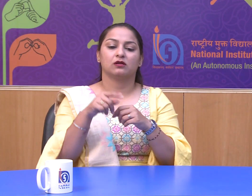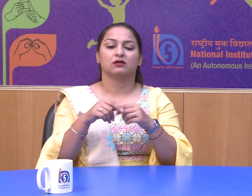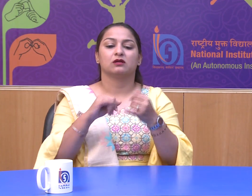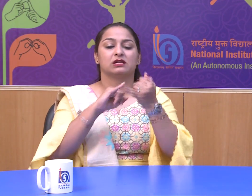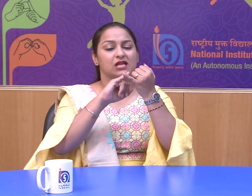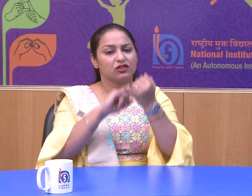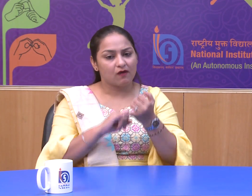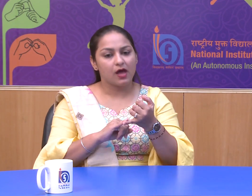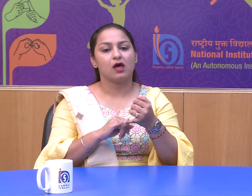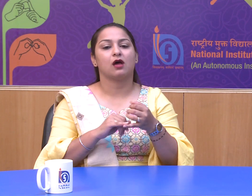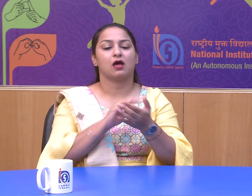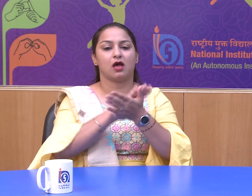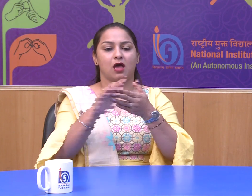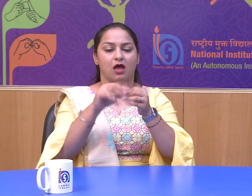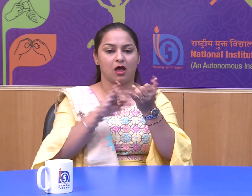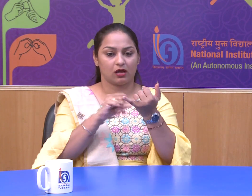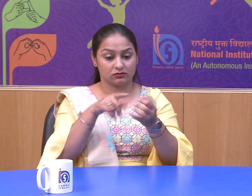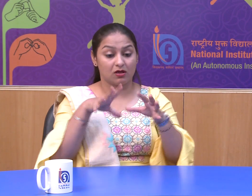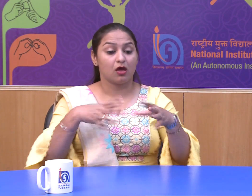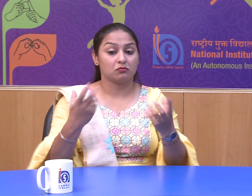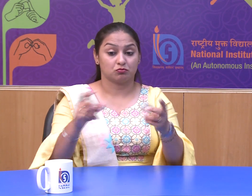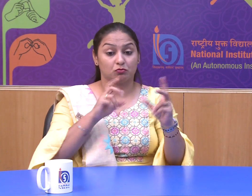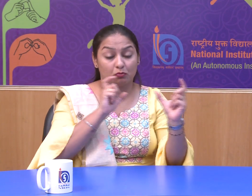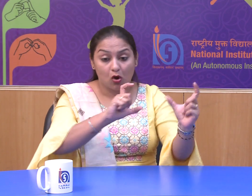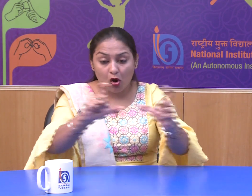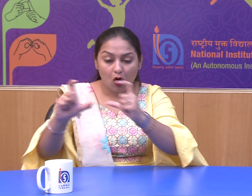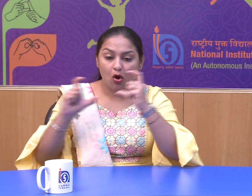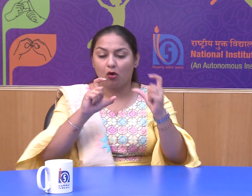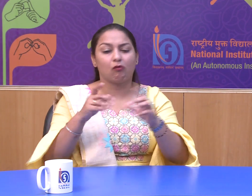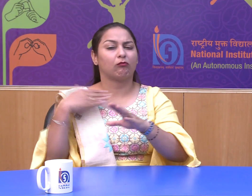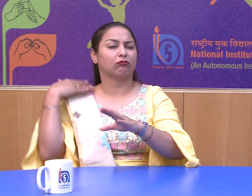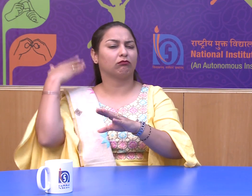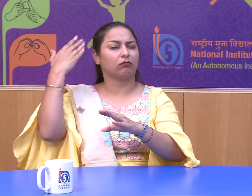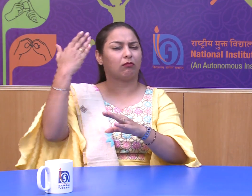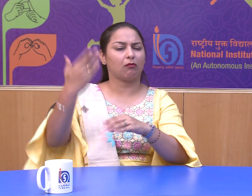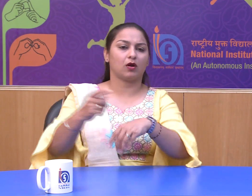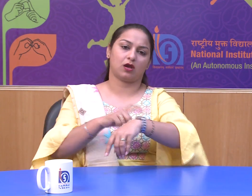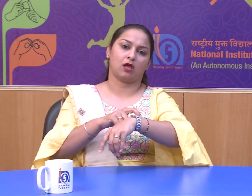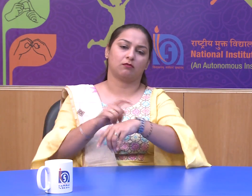Satvahanas who controlled the Deccan for a long time. After their